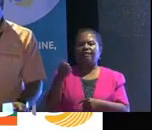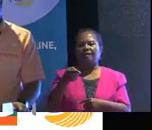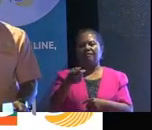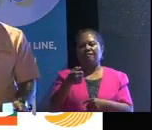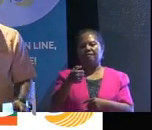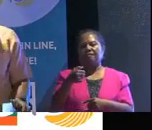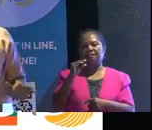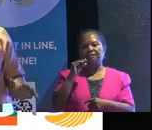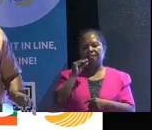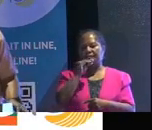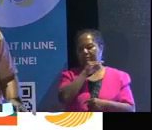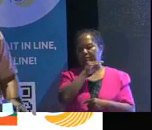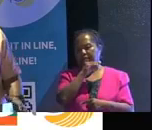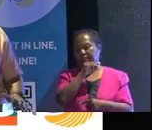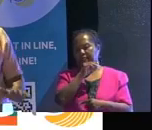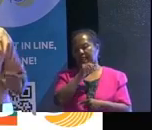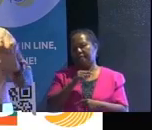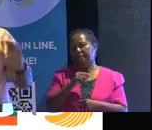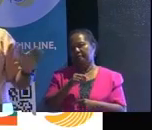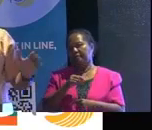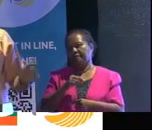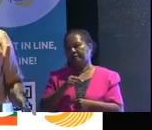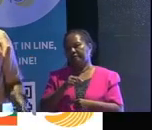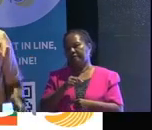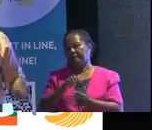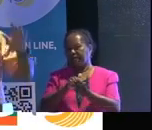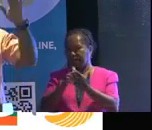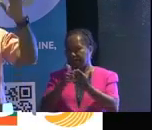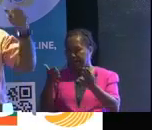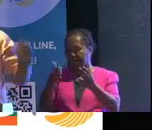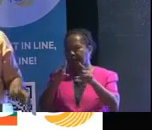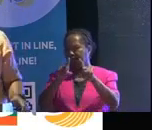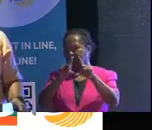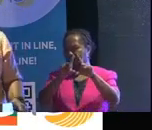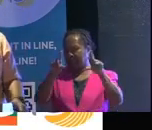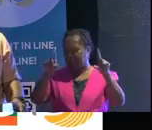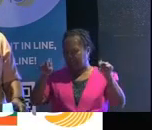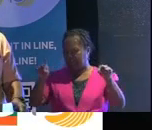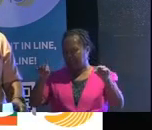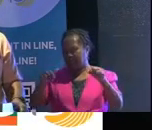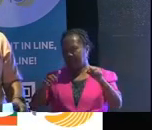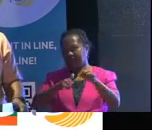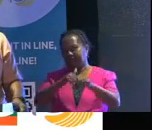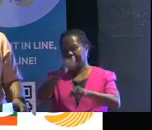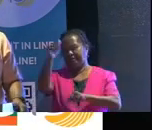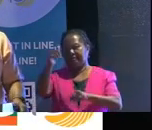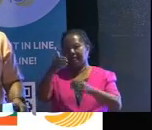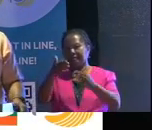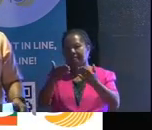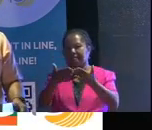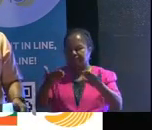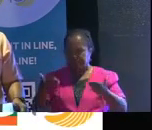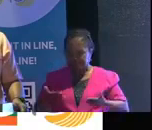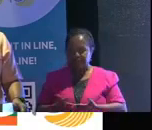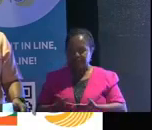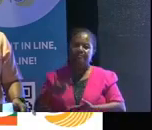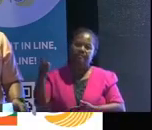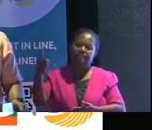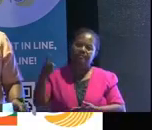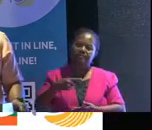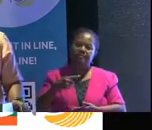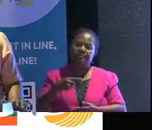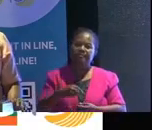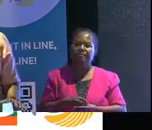And total blow, buying ticket, na go place, looking place na, come back. Instead